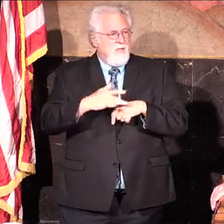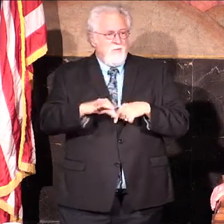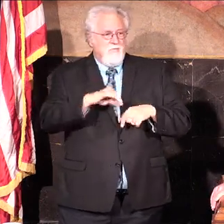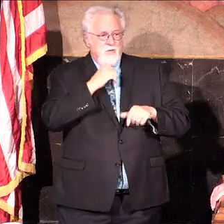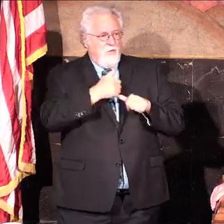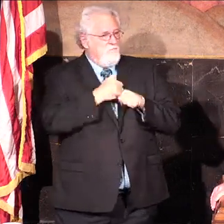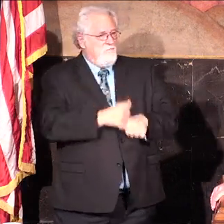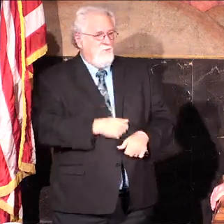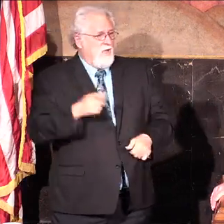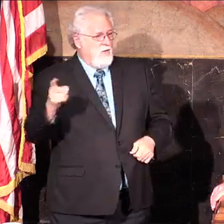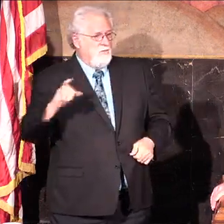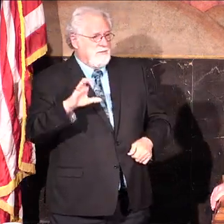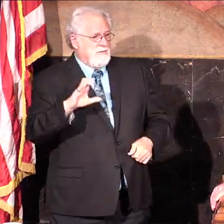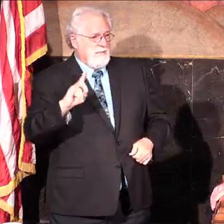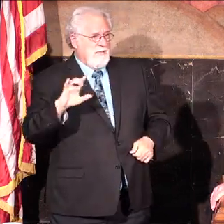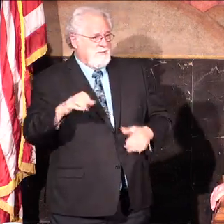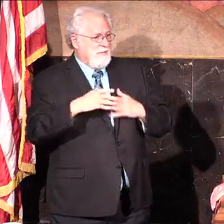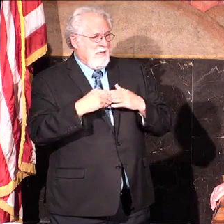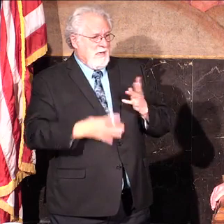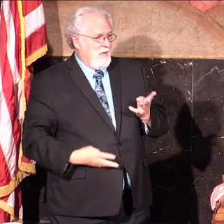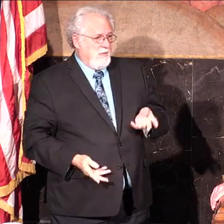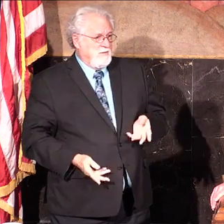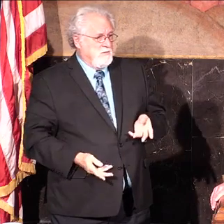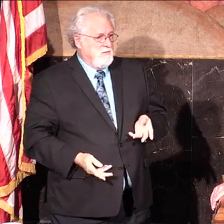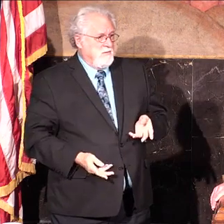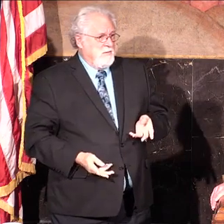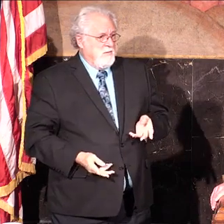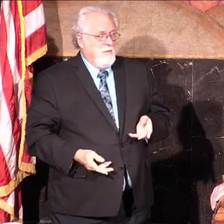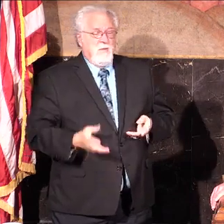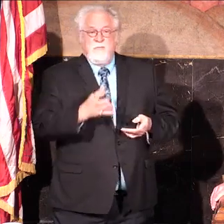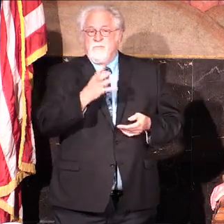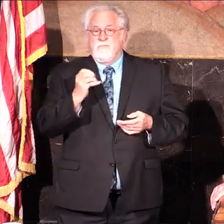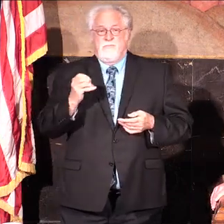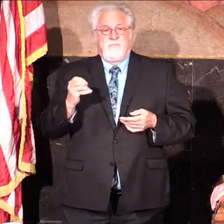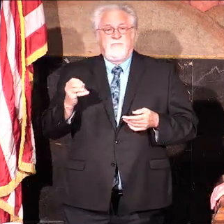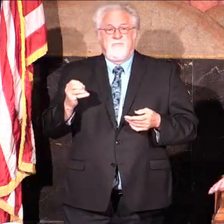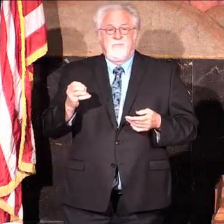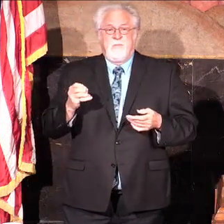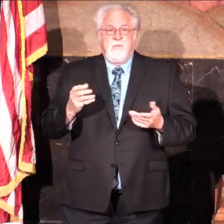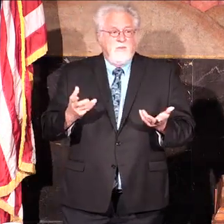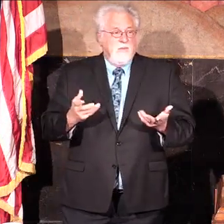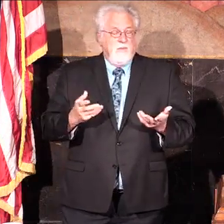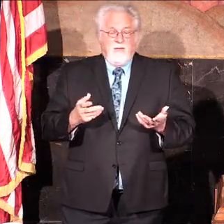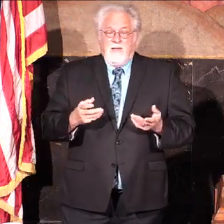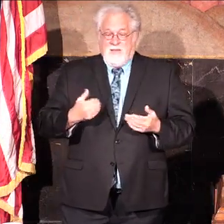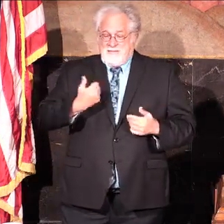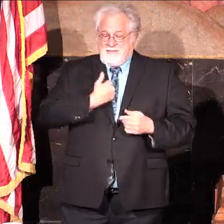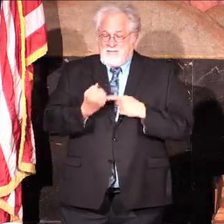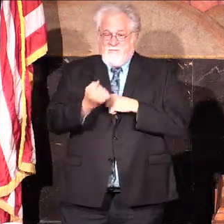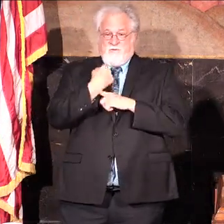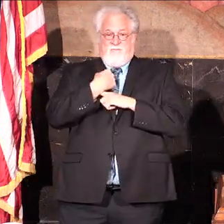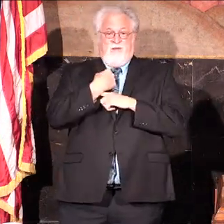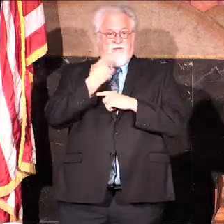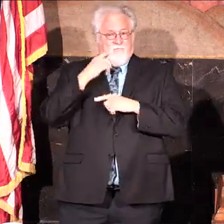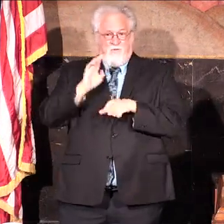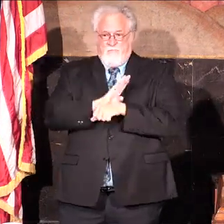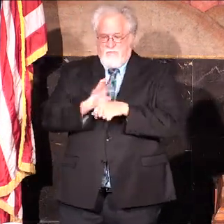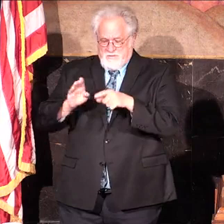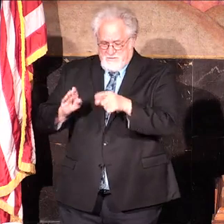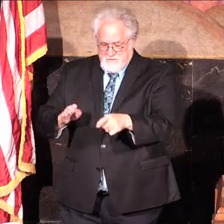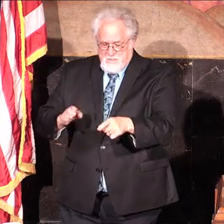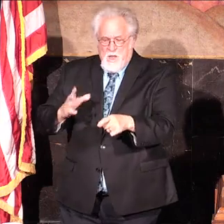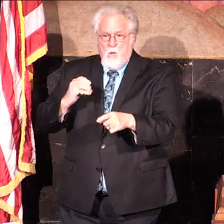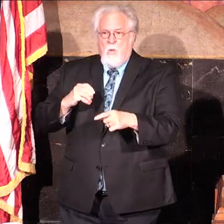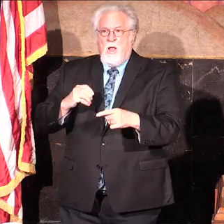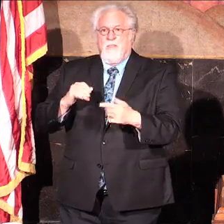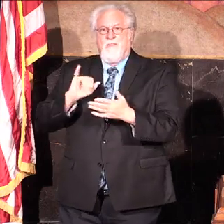don't follow CDC guidelines. And so it's self-defeating for the businesses who want to